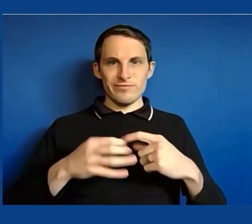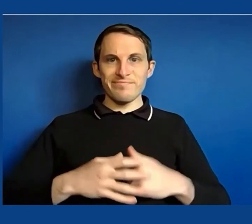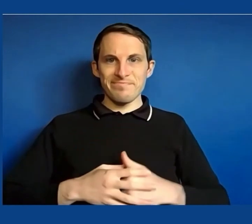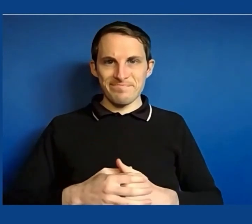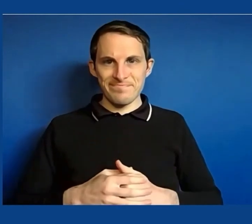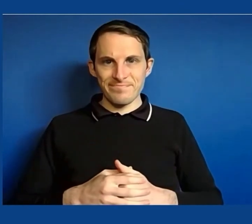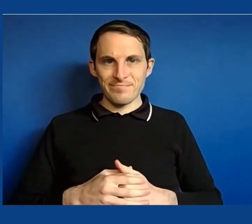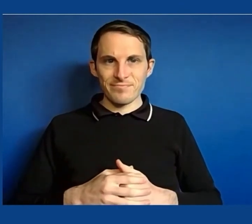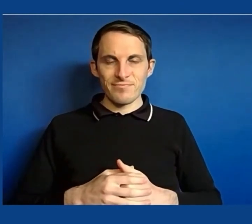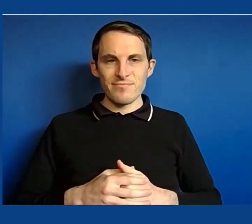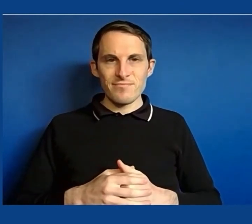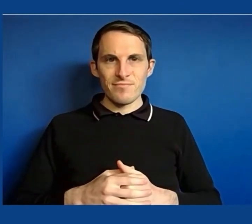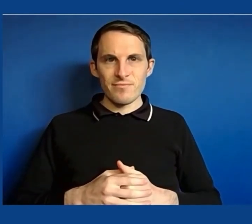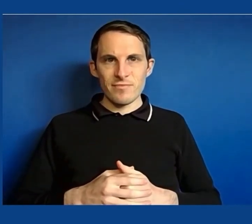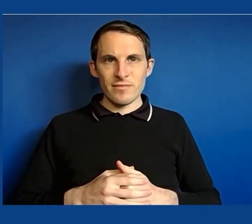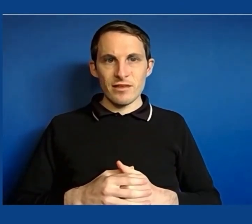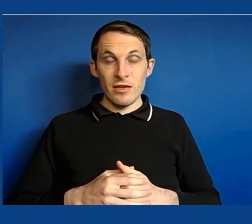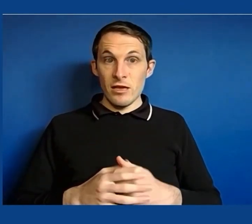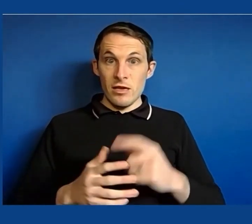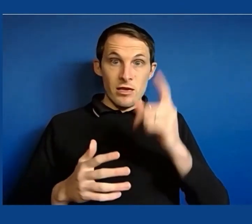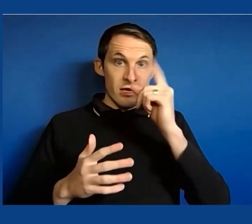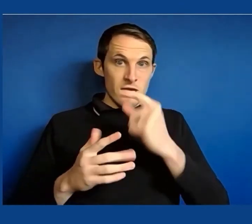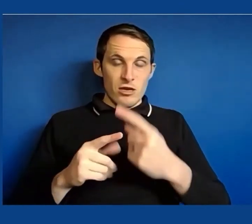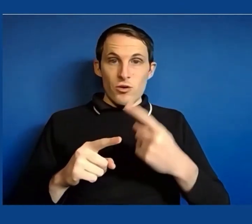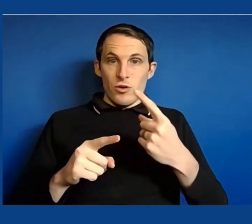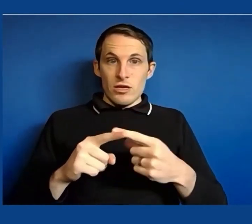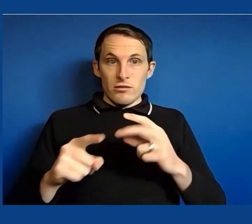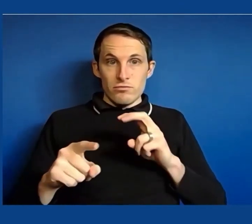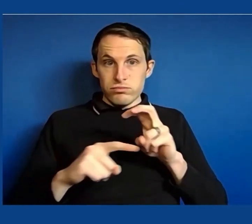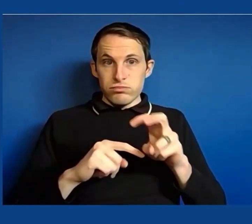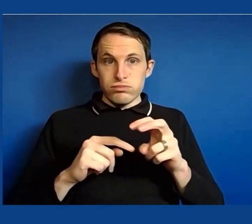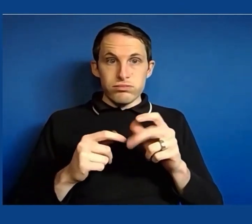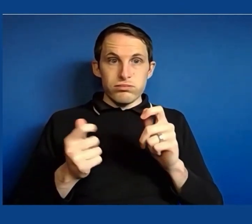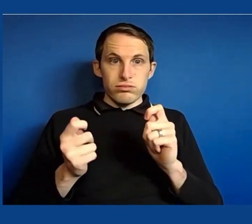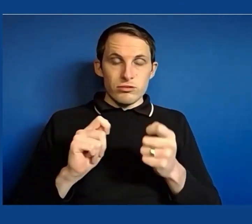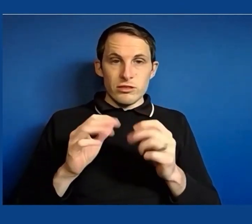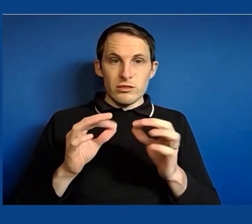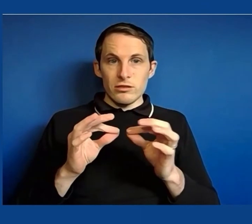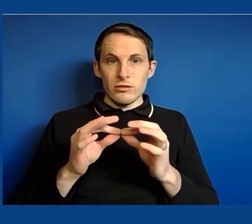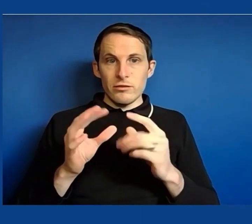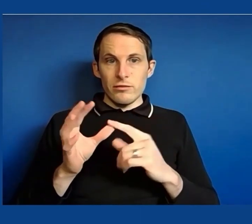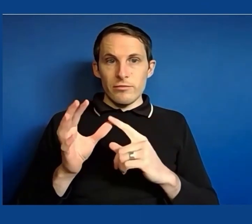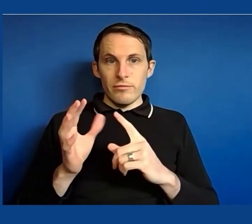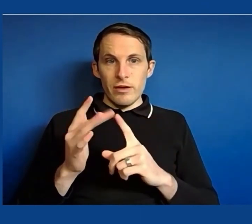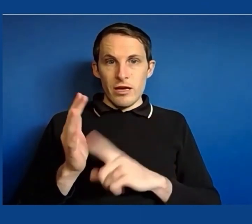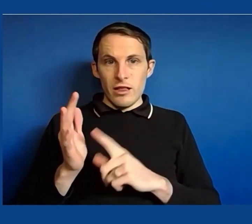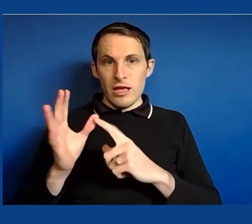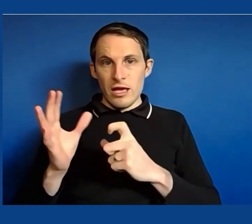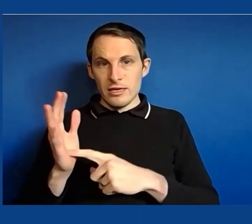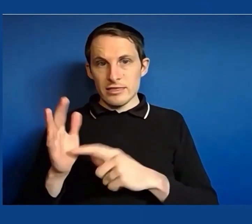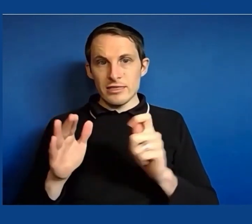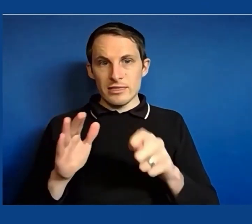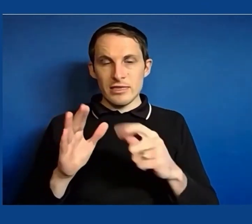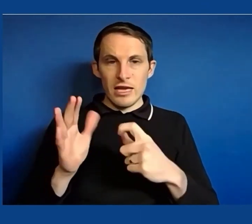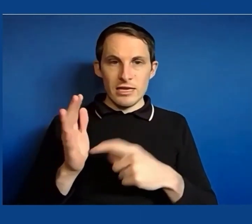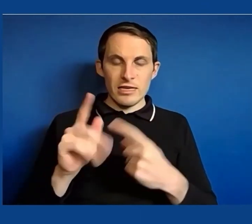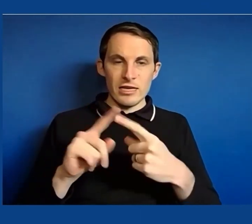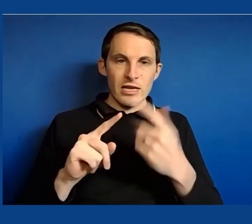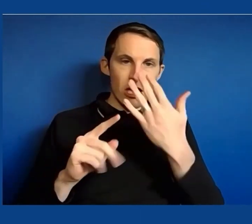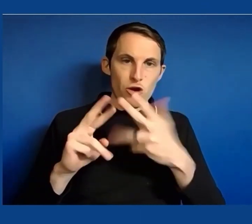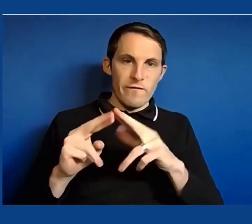you could quickly do stuff if you just change the bail act and the sentencing act, and also the age of criminal responsibility. You